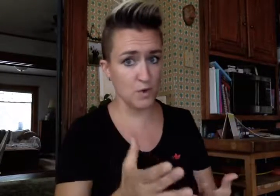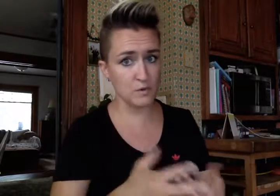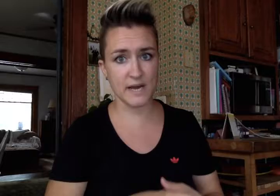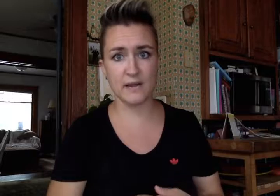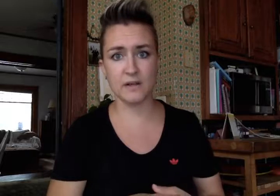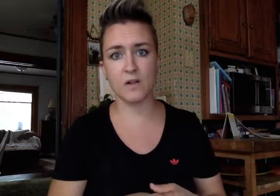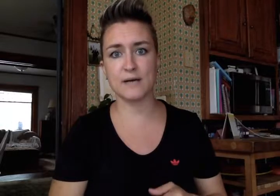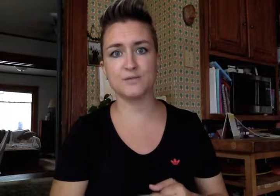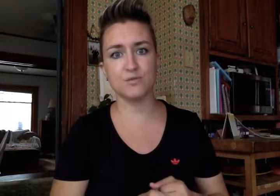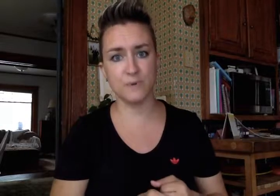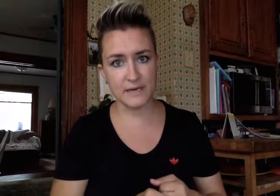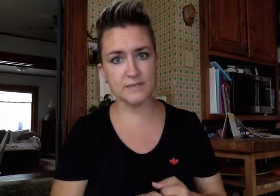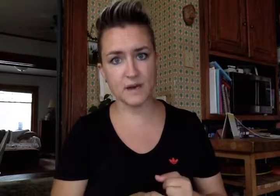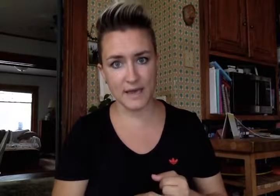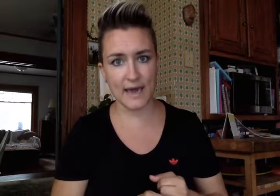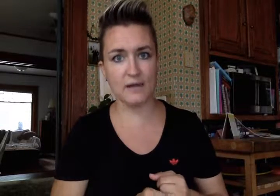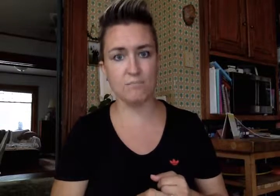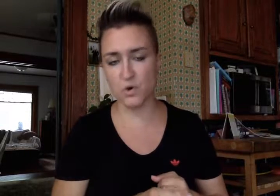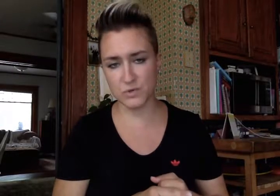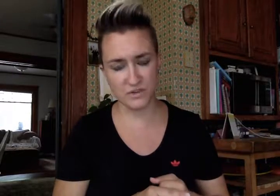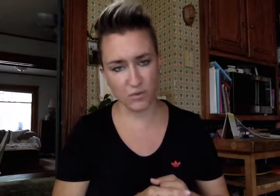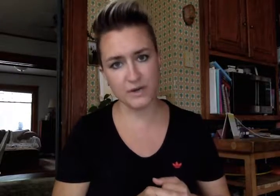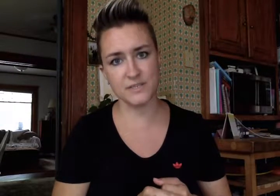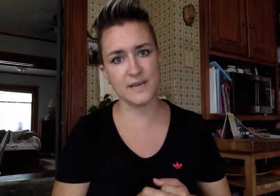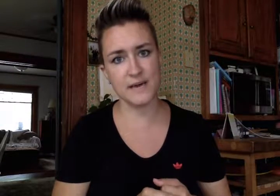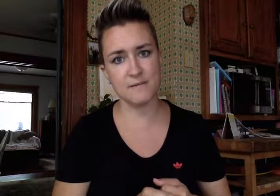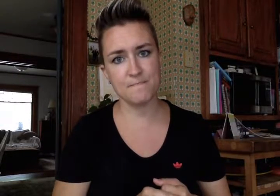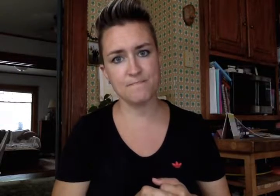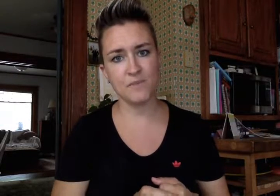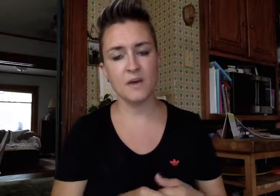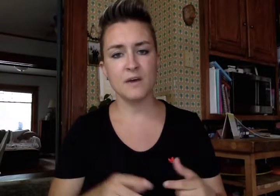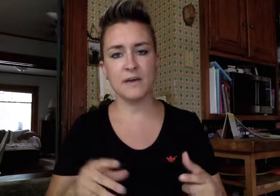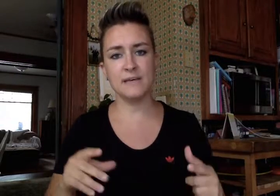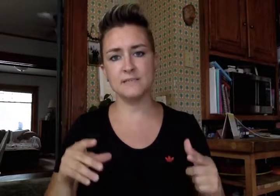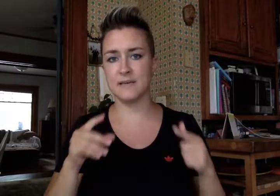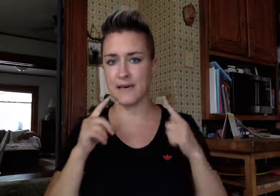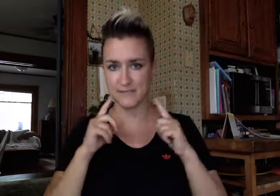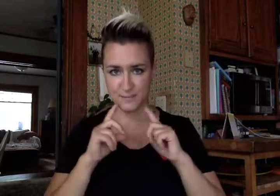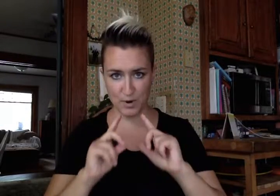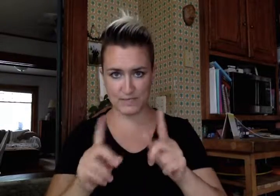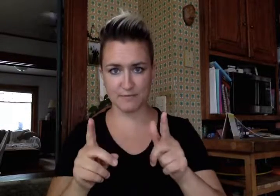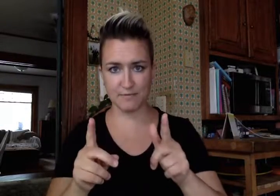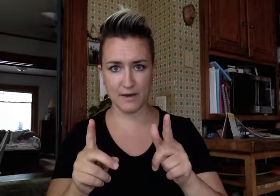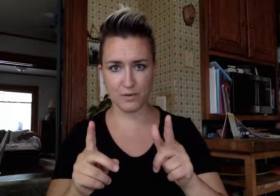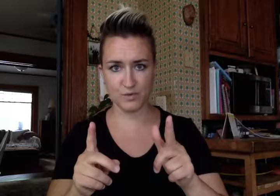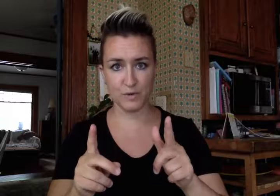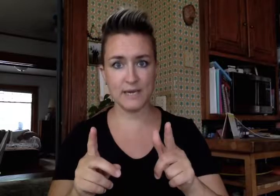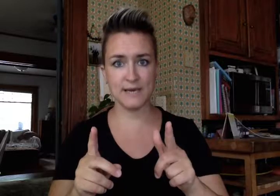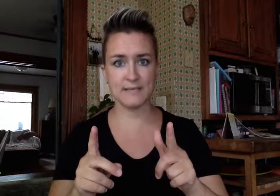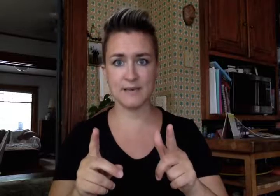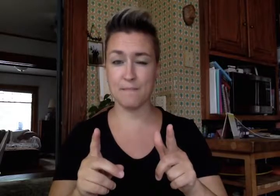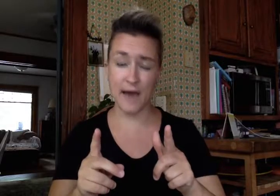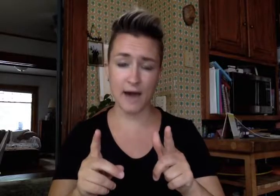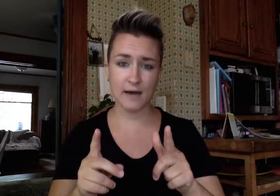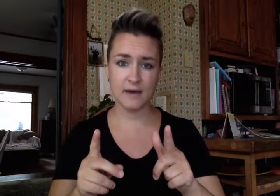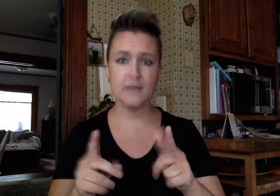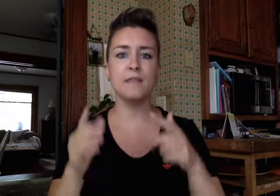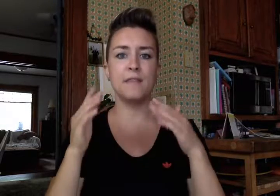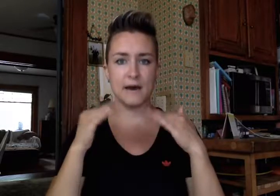don't sign in the classroom, he's going to get most of what you're saying. His expressive language, what he can say back, that